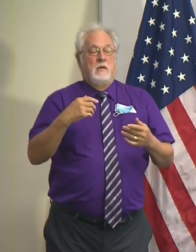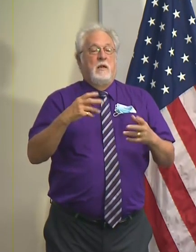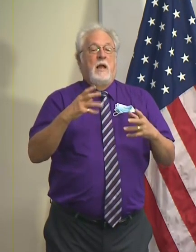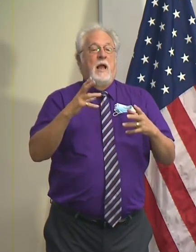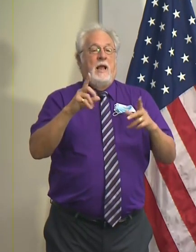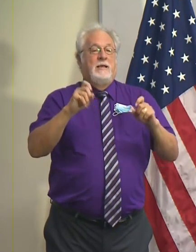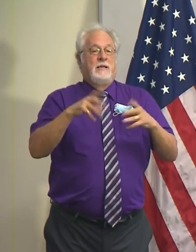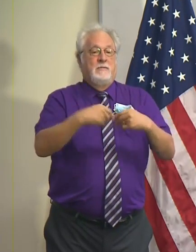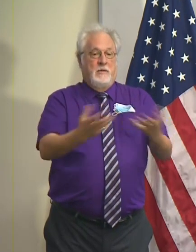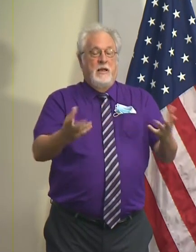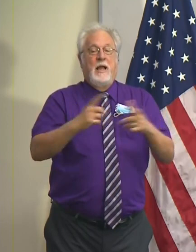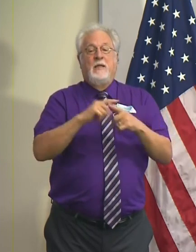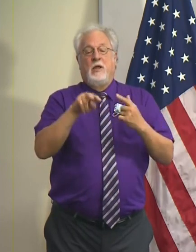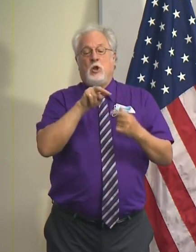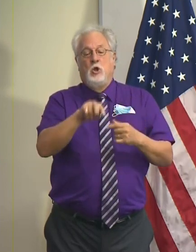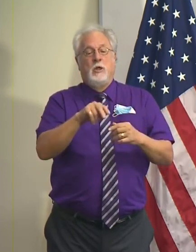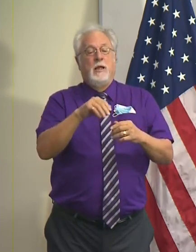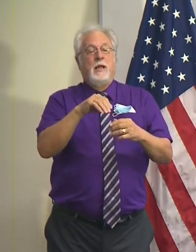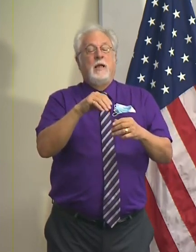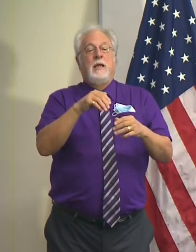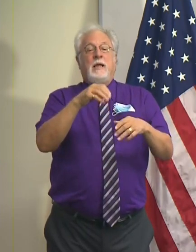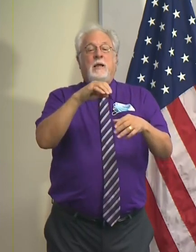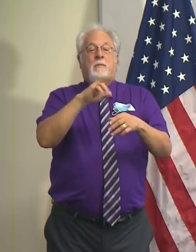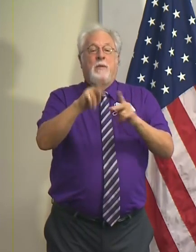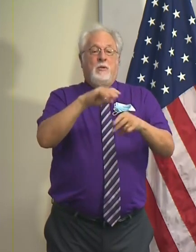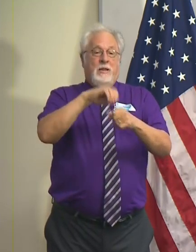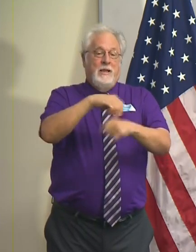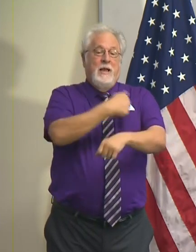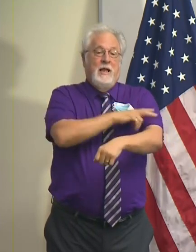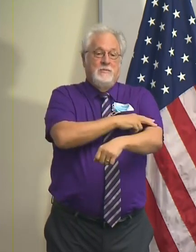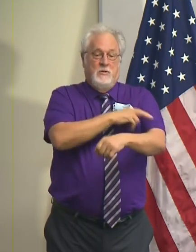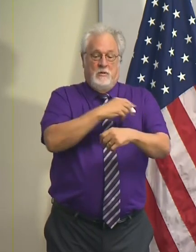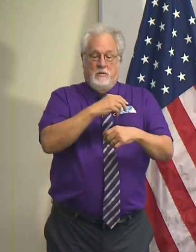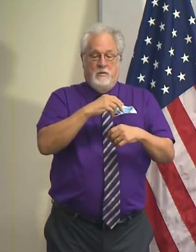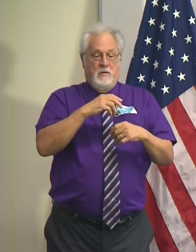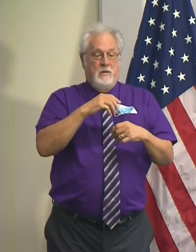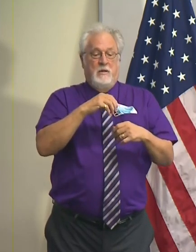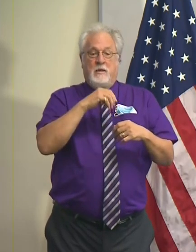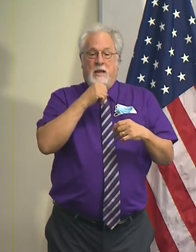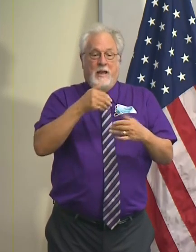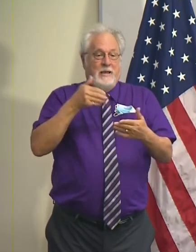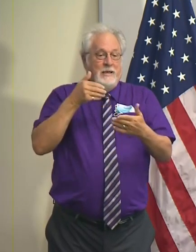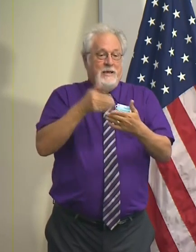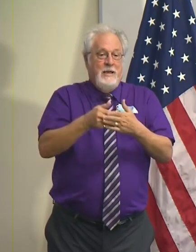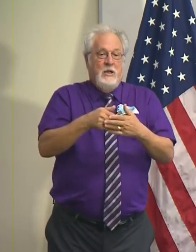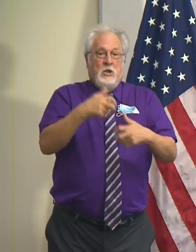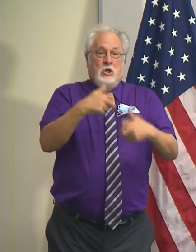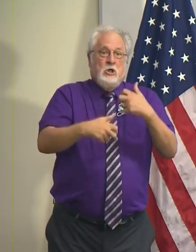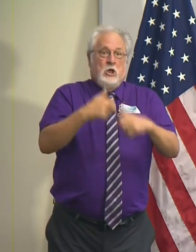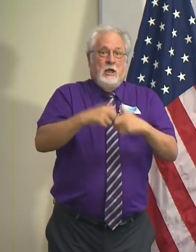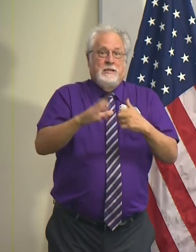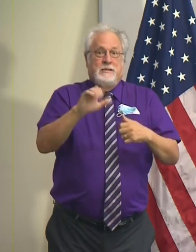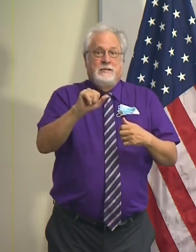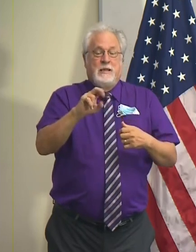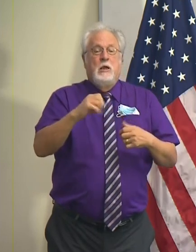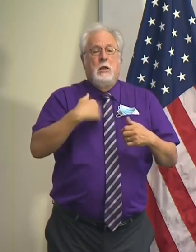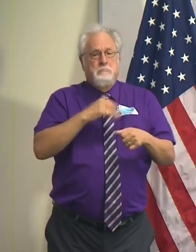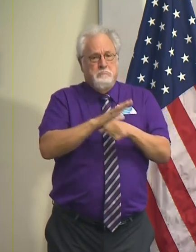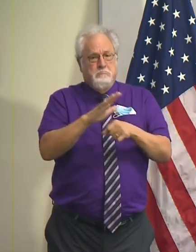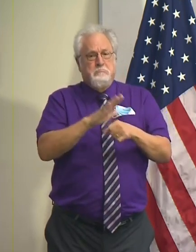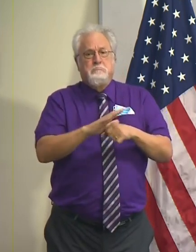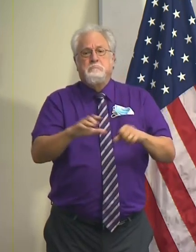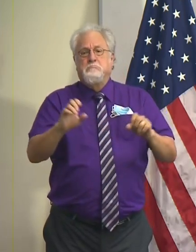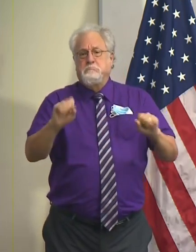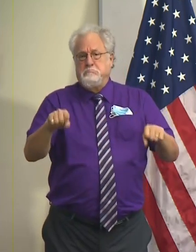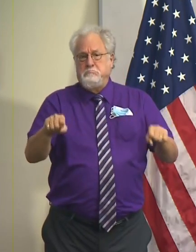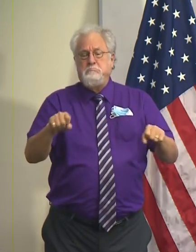administered. And then we look at hospitalizations to make sure that we're nowhere near crisis care and have adequate